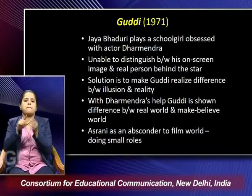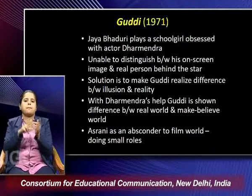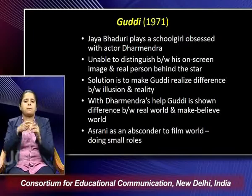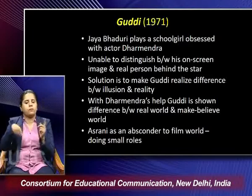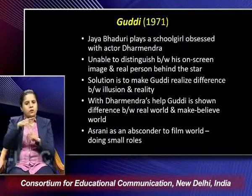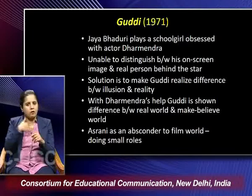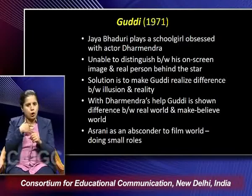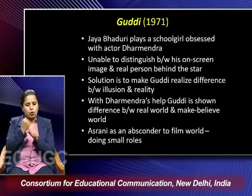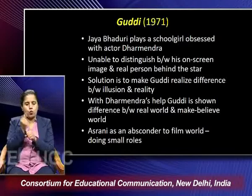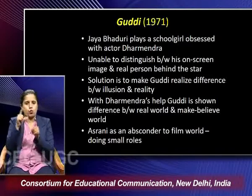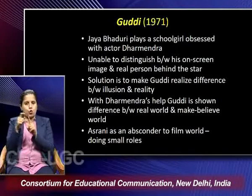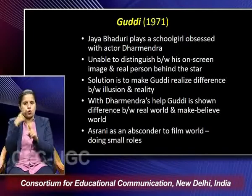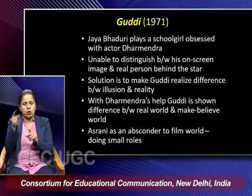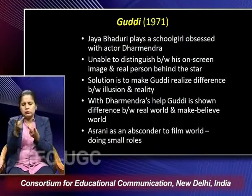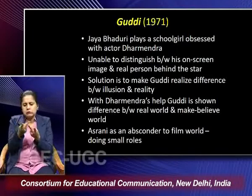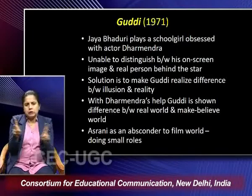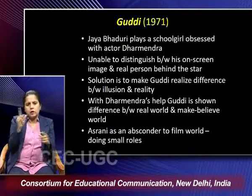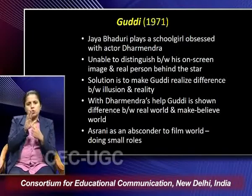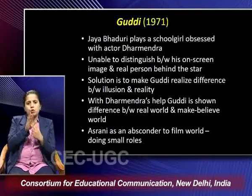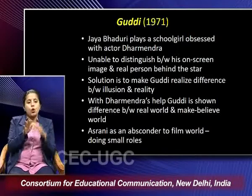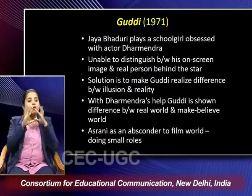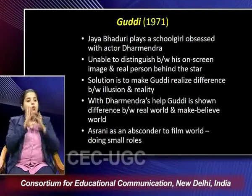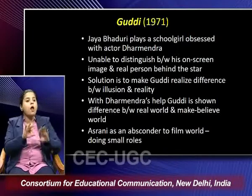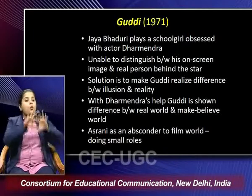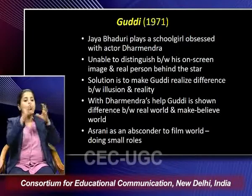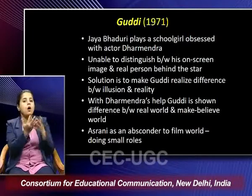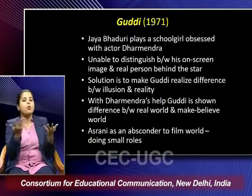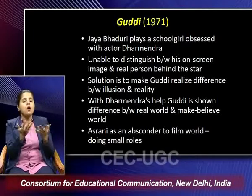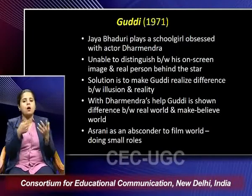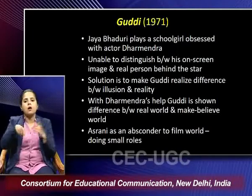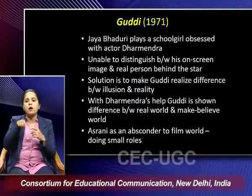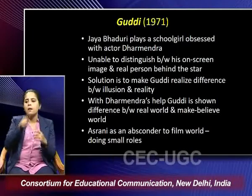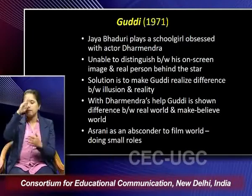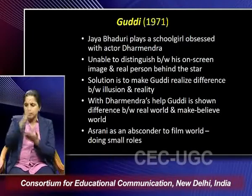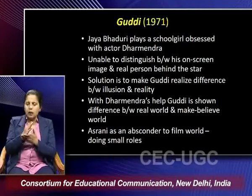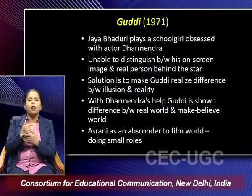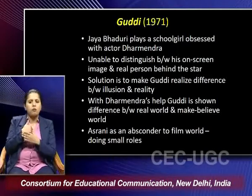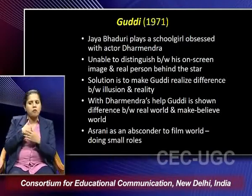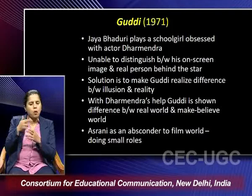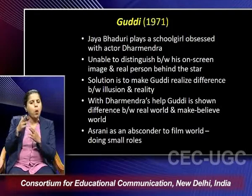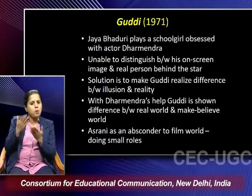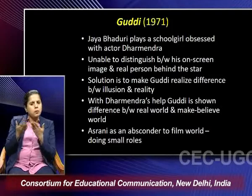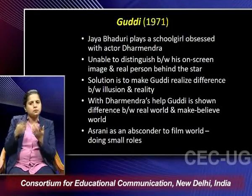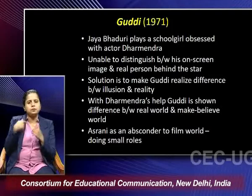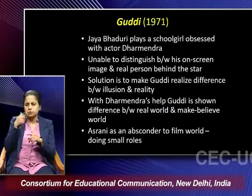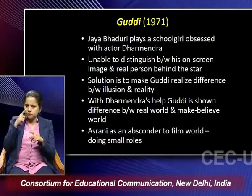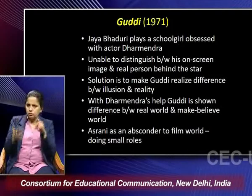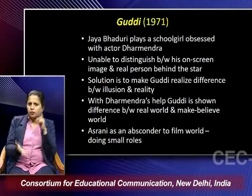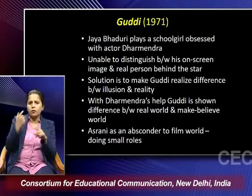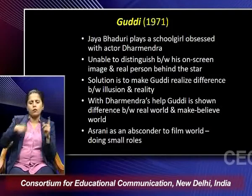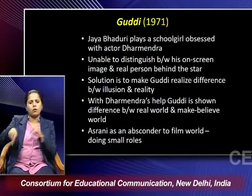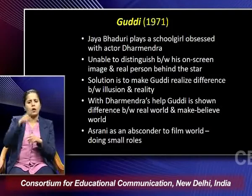Guddi is shown the kind of difference between the real world and the make-believe world. And we find that such kind